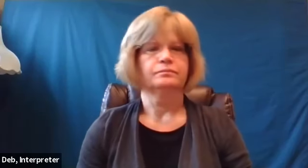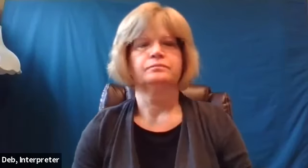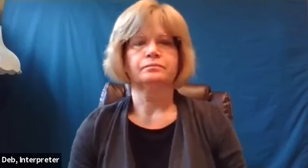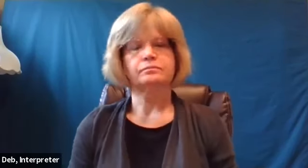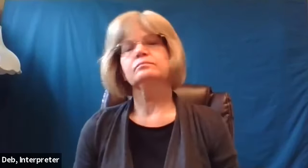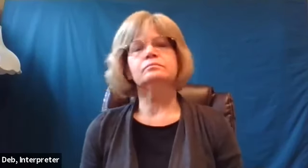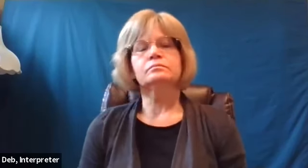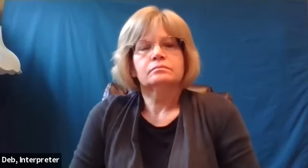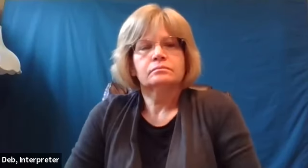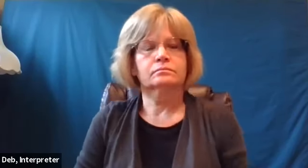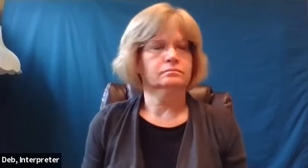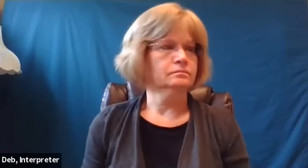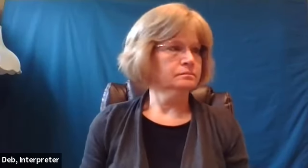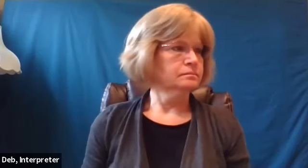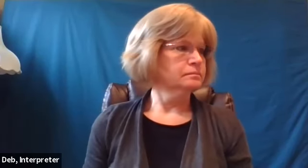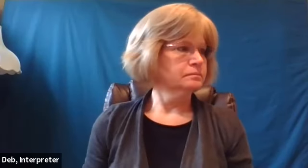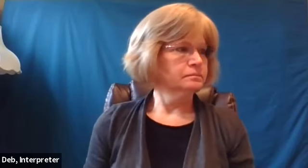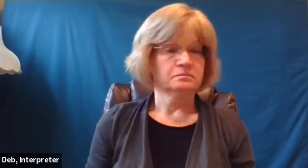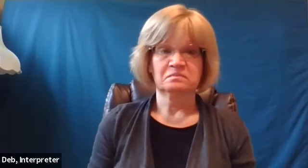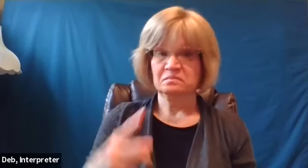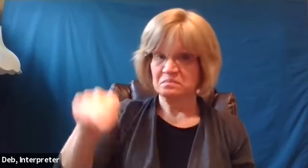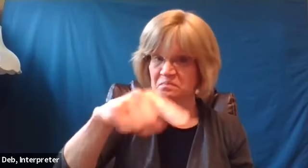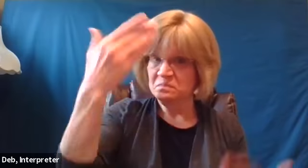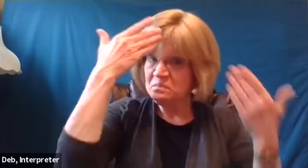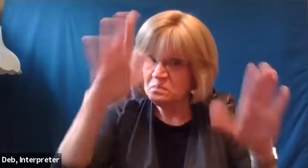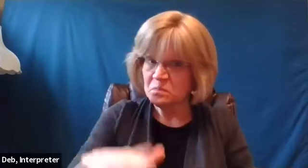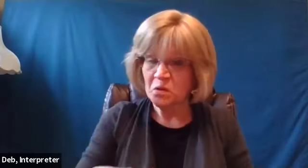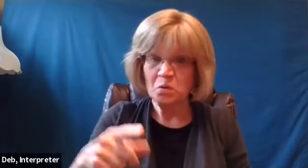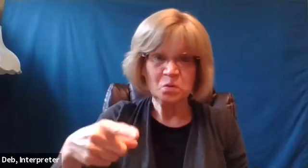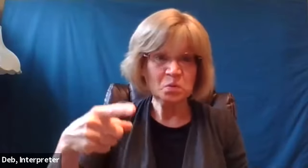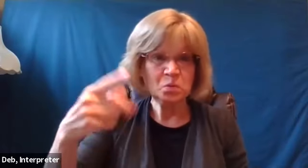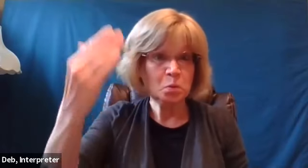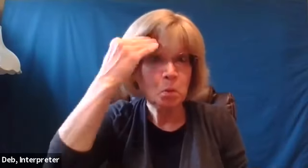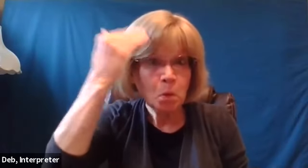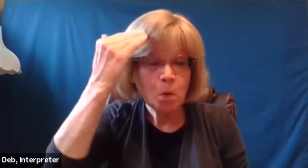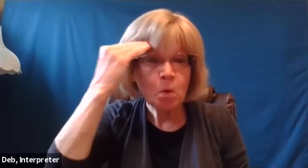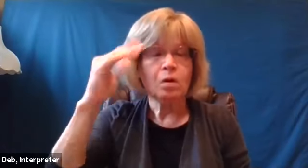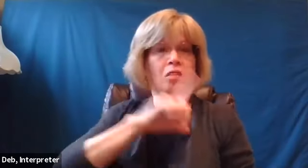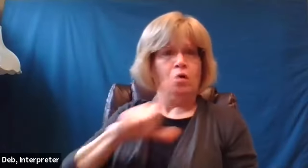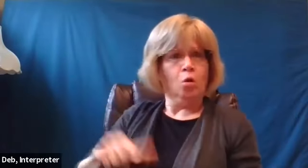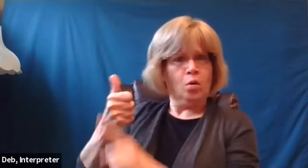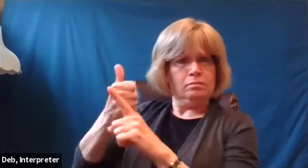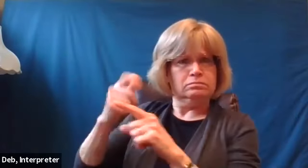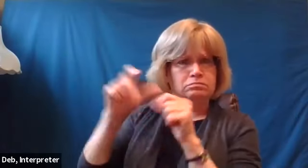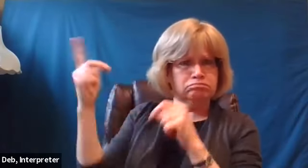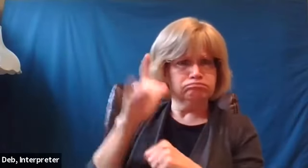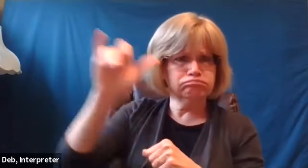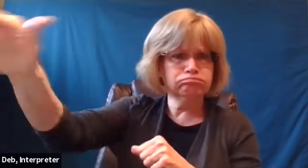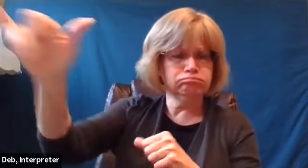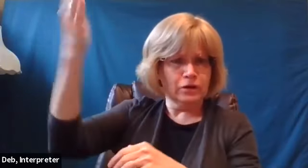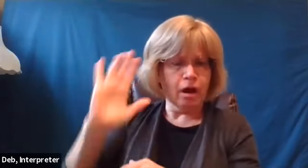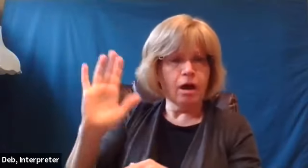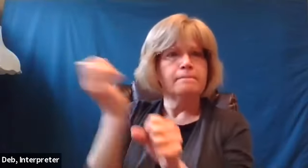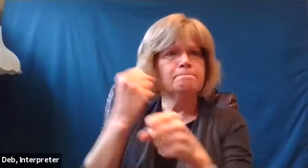A reading from the 40th chapter of Isaiah. Have you not known? Have you not heard? The Lord is everlasting God, the creator of the ends